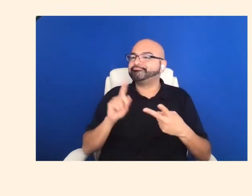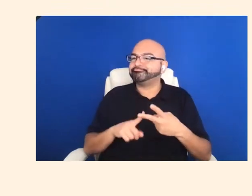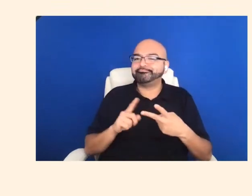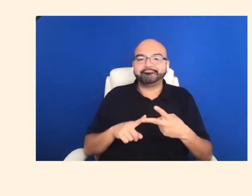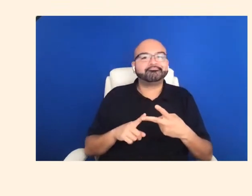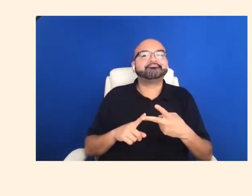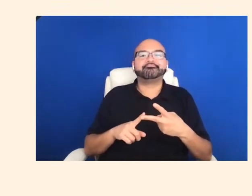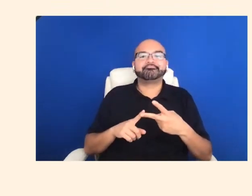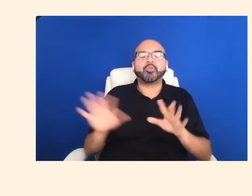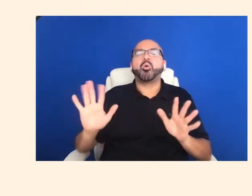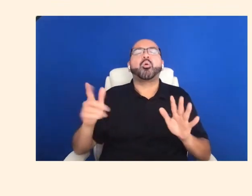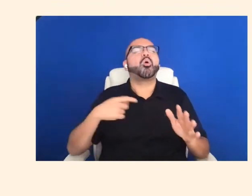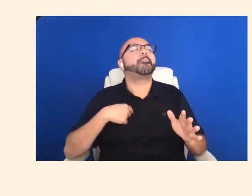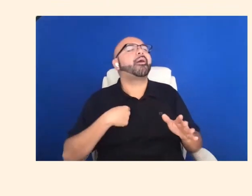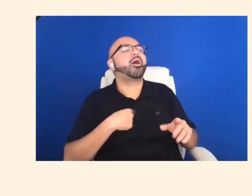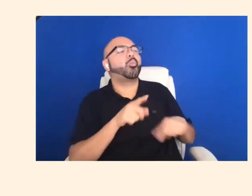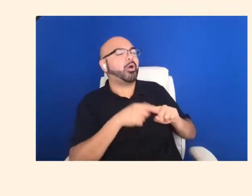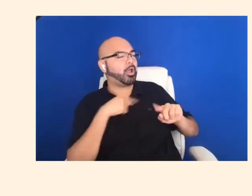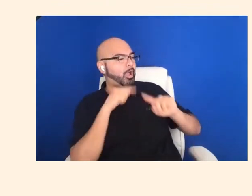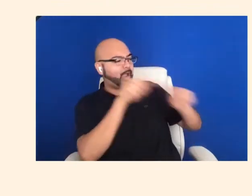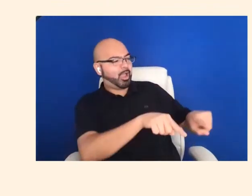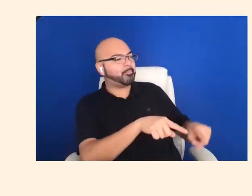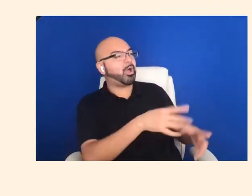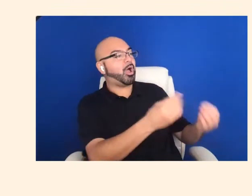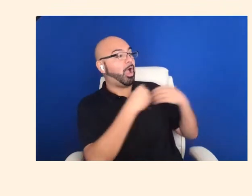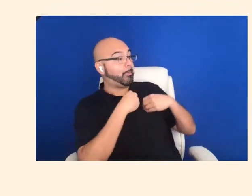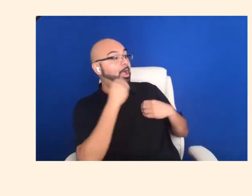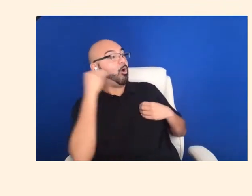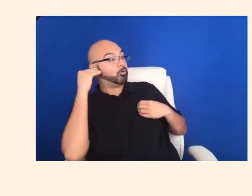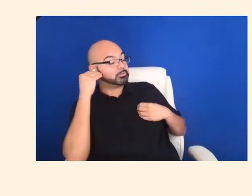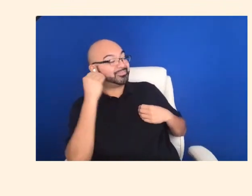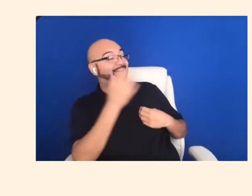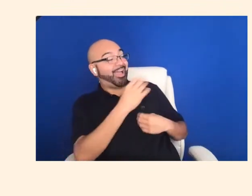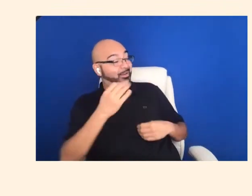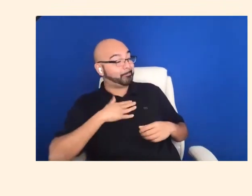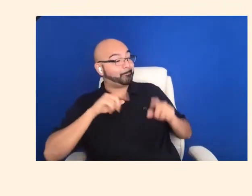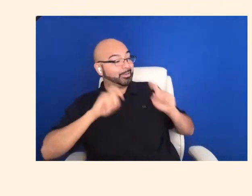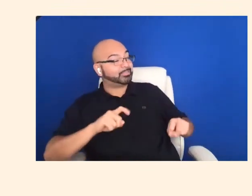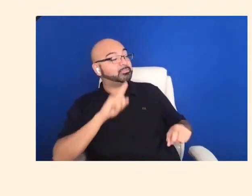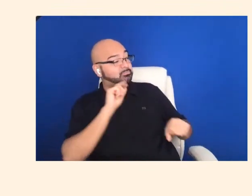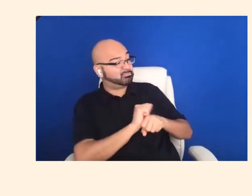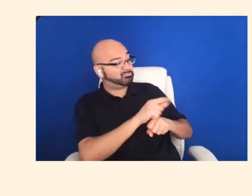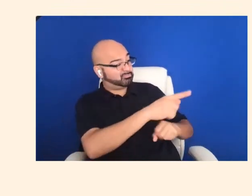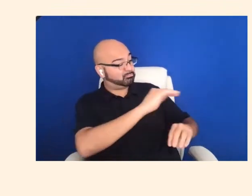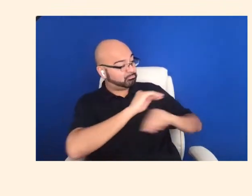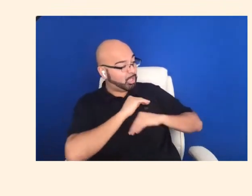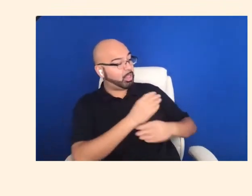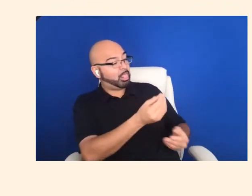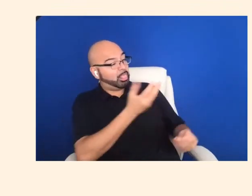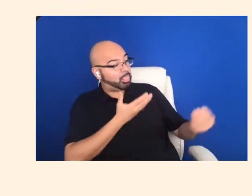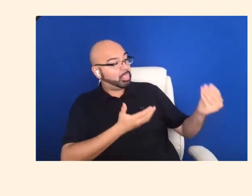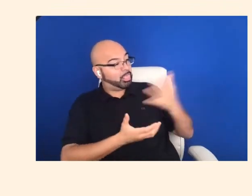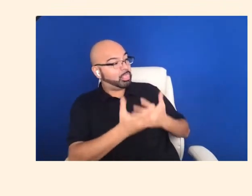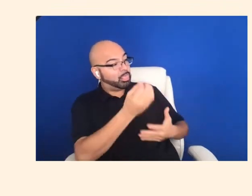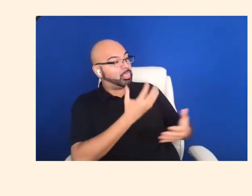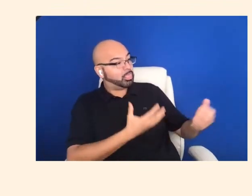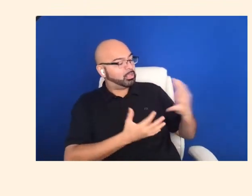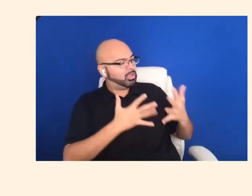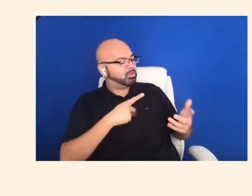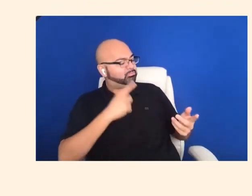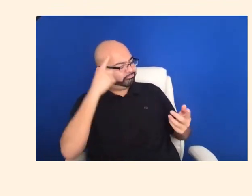but I'm also being heard. Mm, My needs are actually being met. It does something for